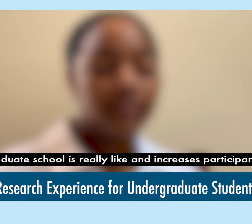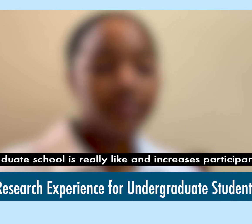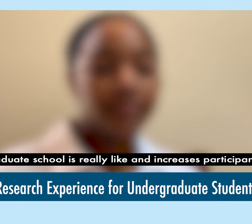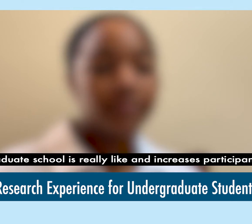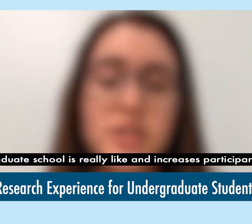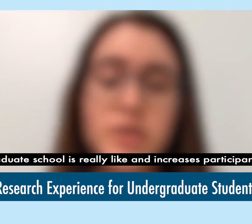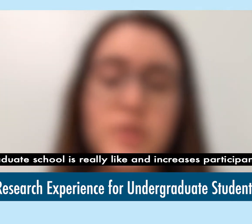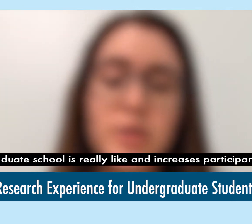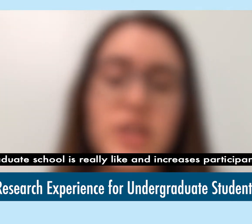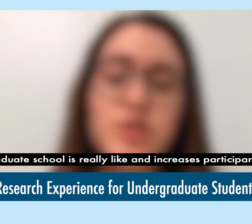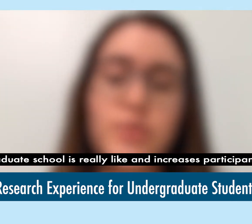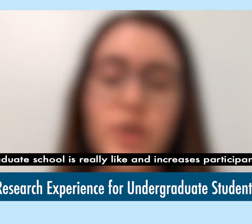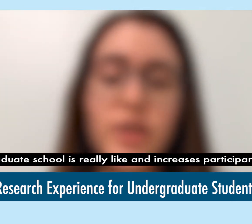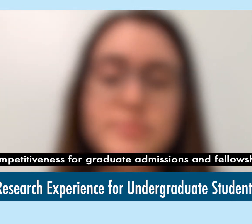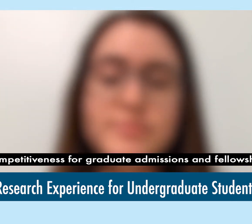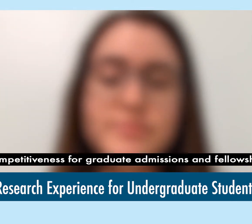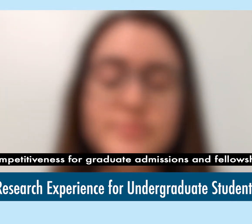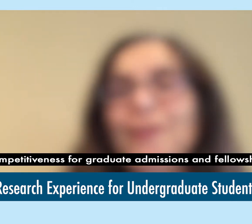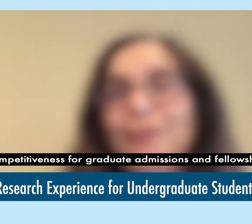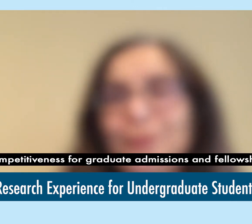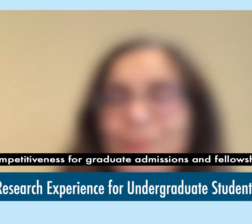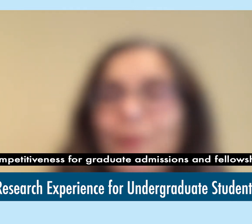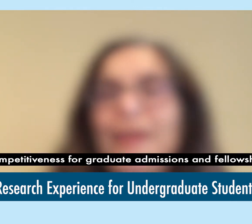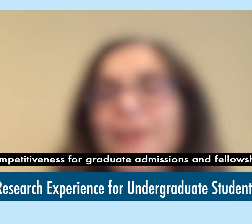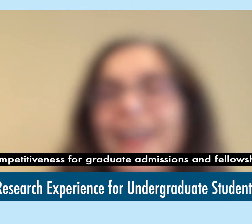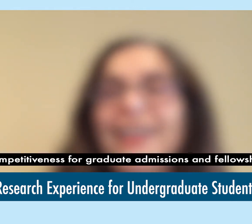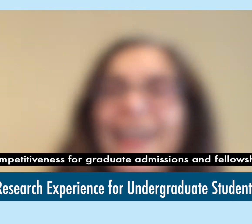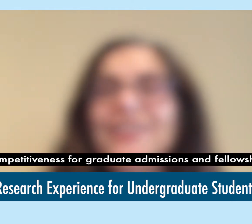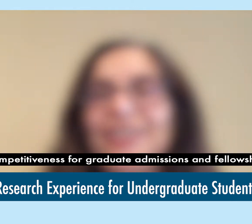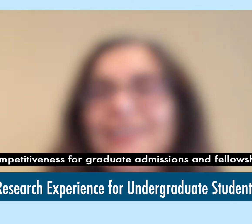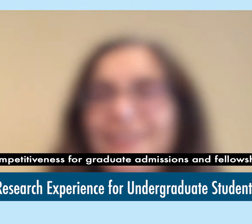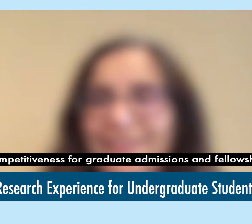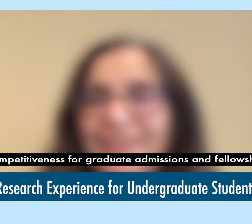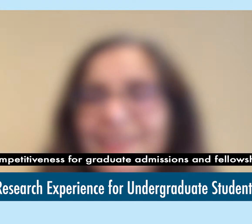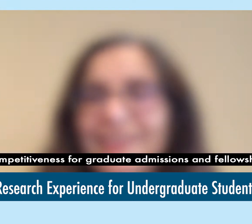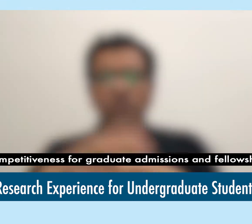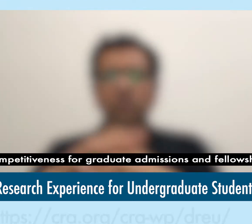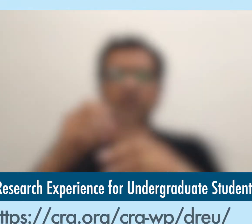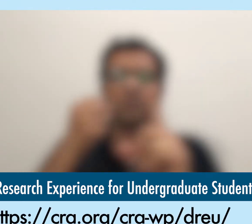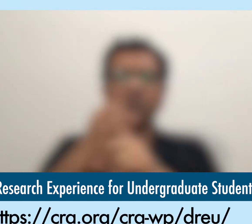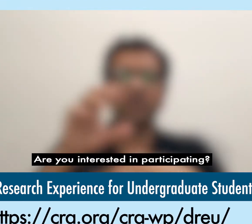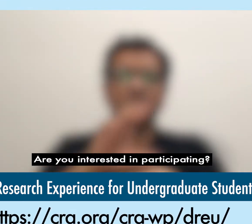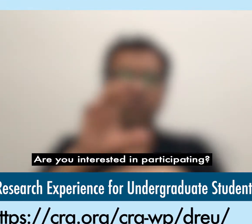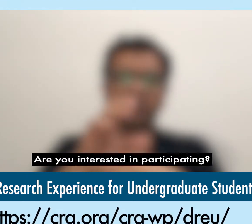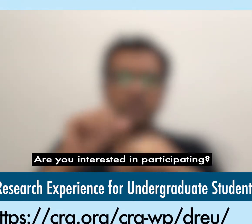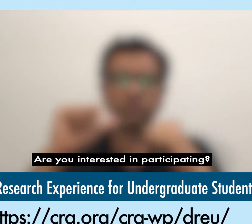and increases participants competitiveness for graduate admissions and fellowships. Are you interested in